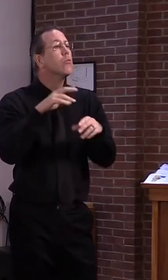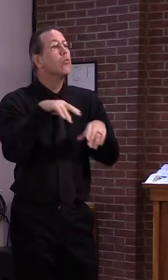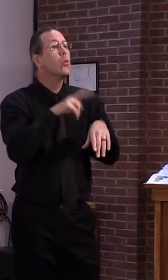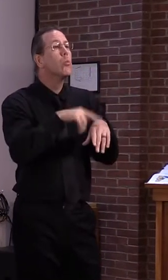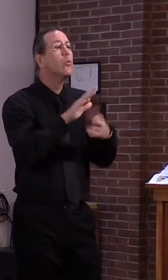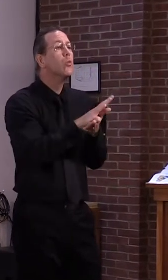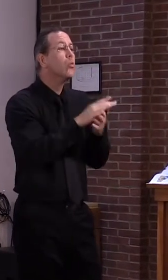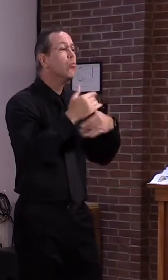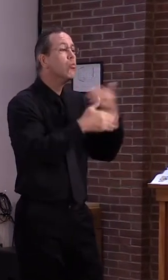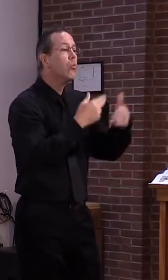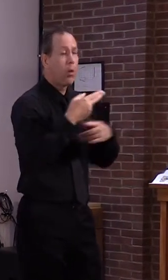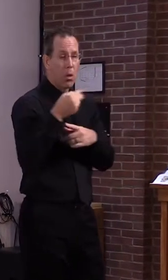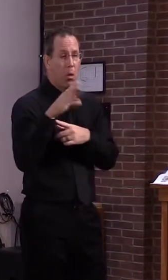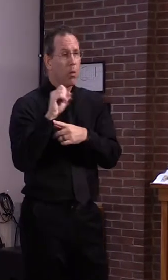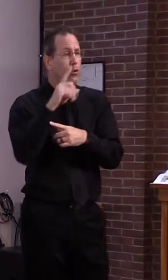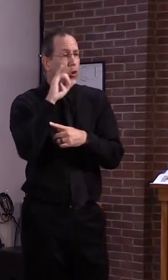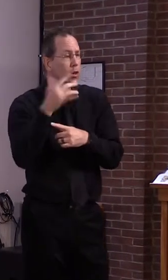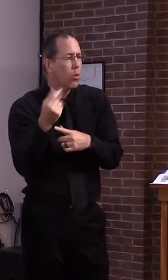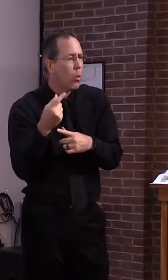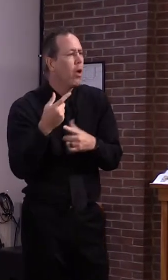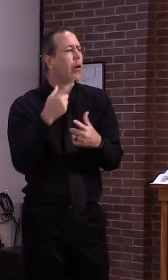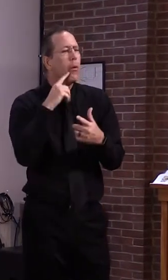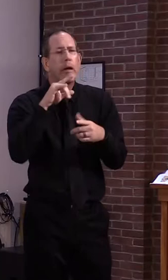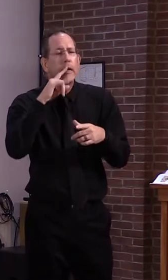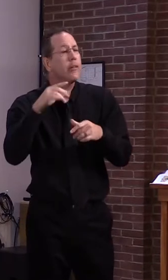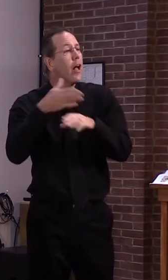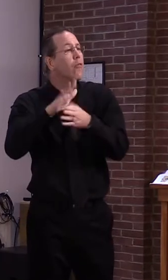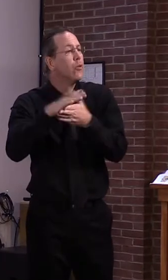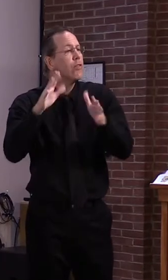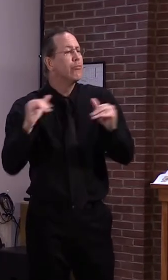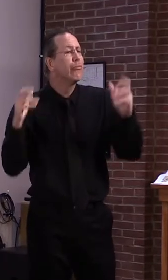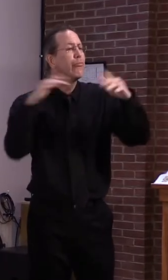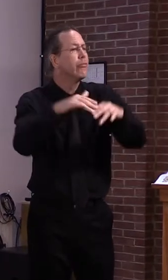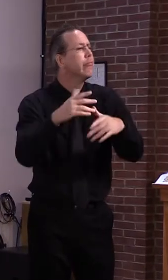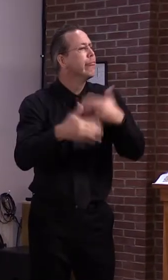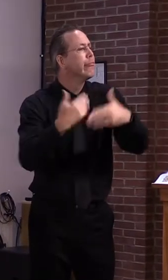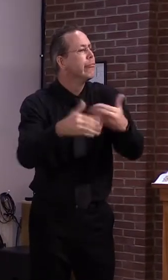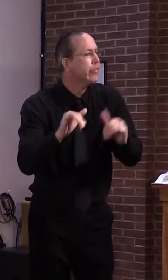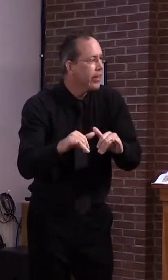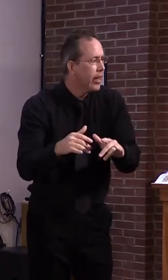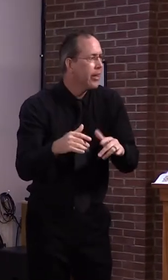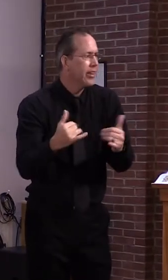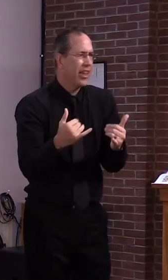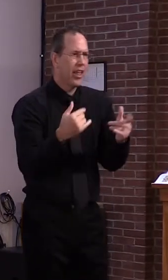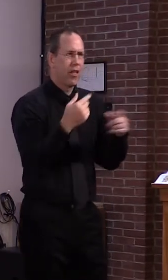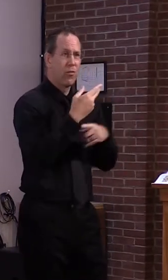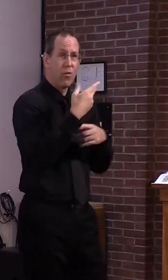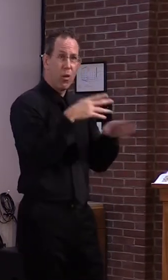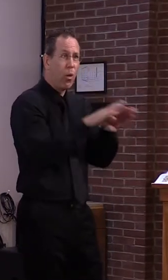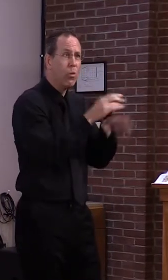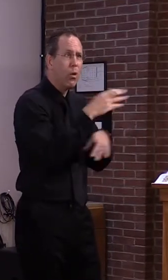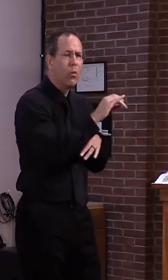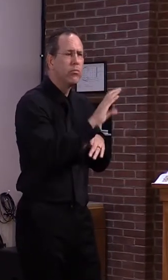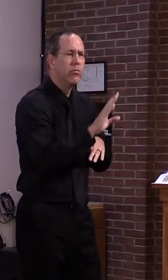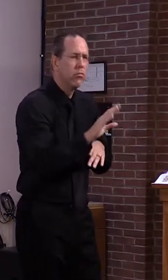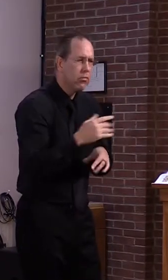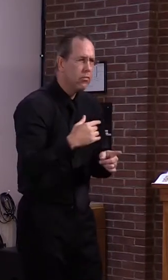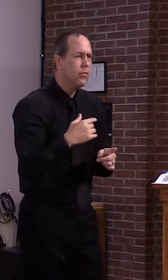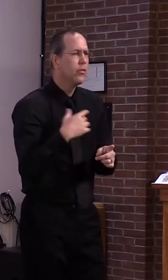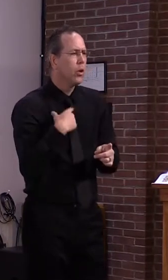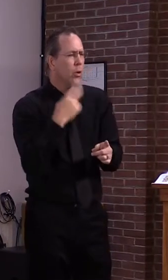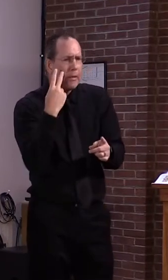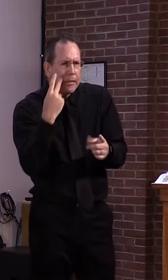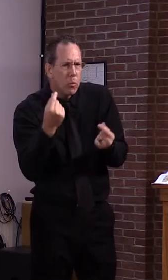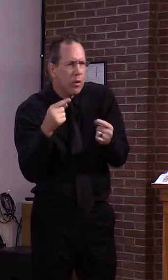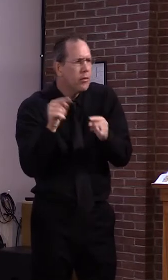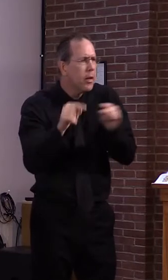we won't be doing this. But given what we saw, this is how we reacted, and I think reacted as quickly